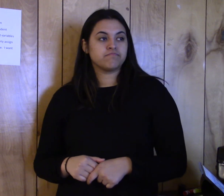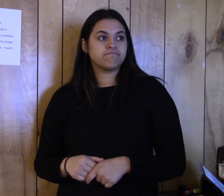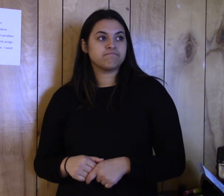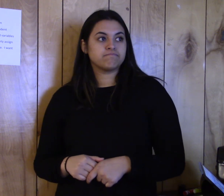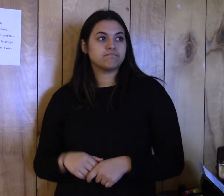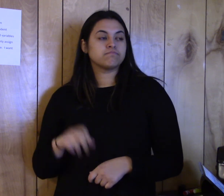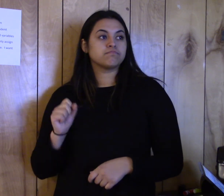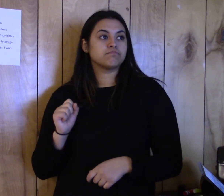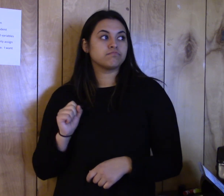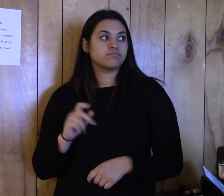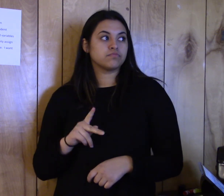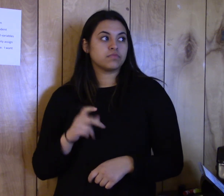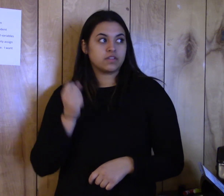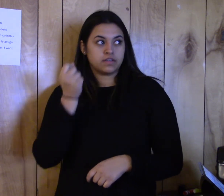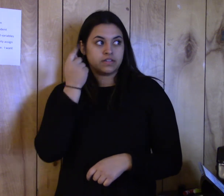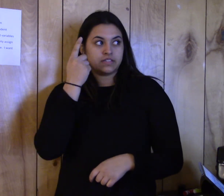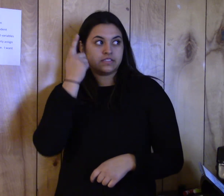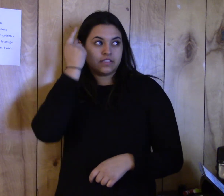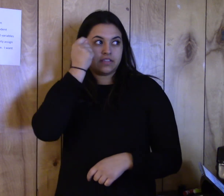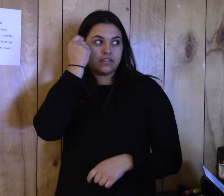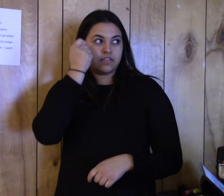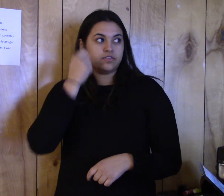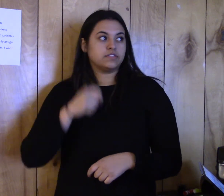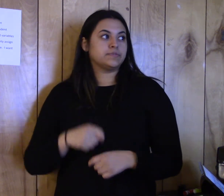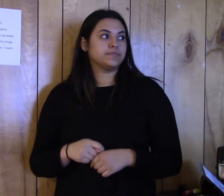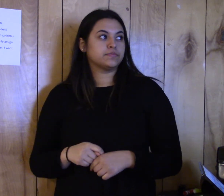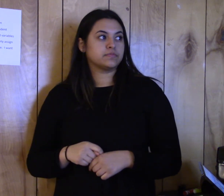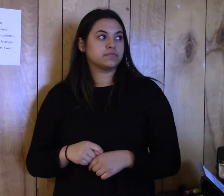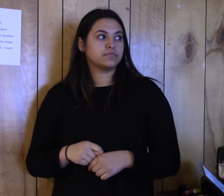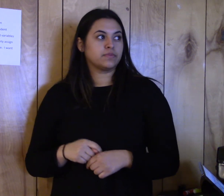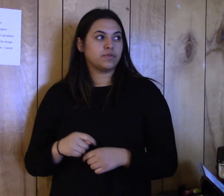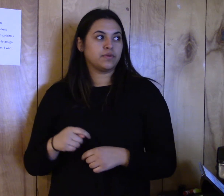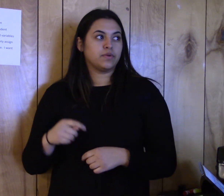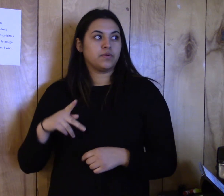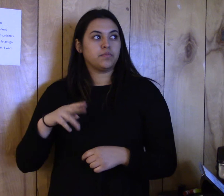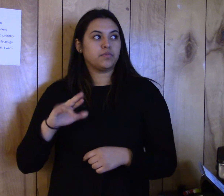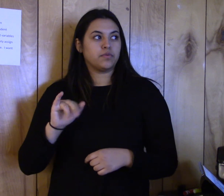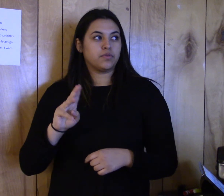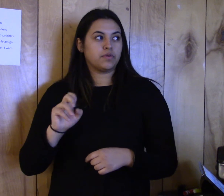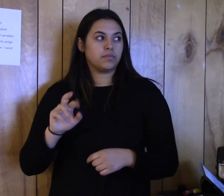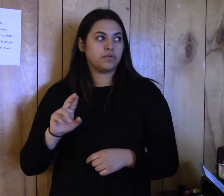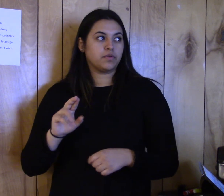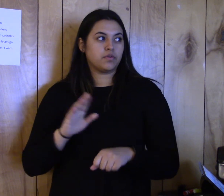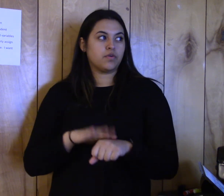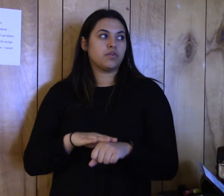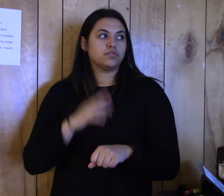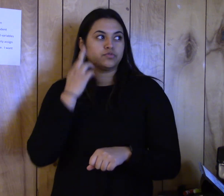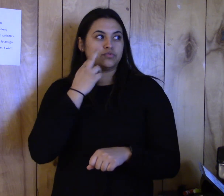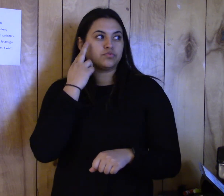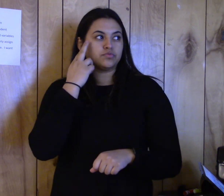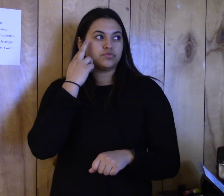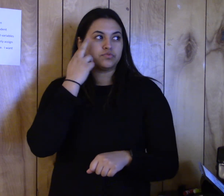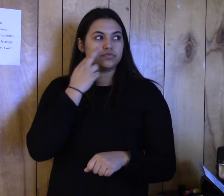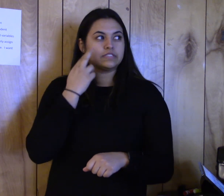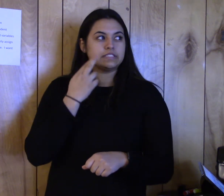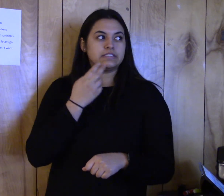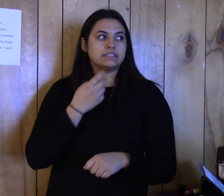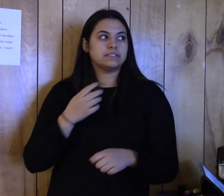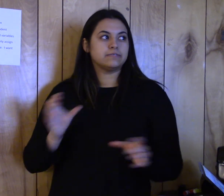Okay, understanding theory, primer and the reasoned action model. Like I said, these are like kind of basic, fundamental, this is how it